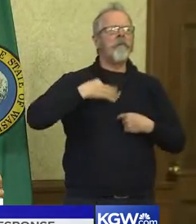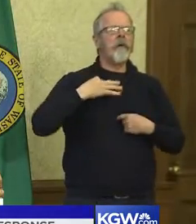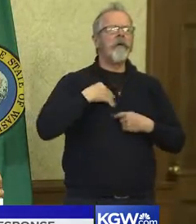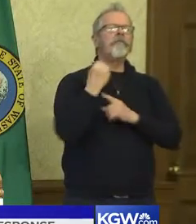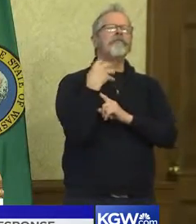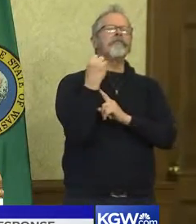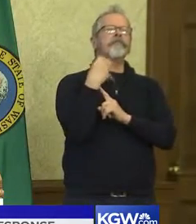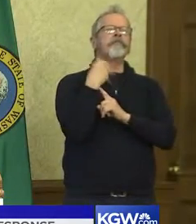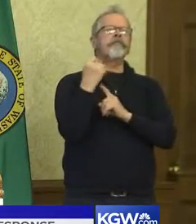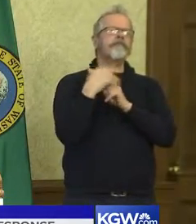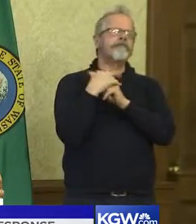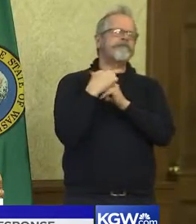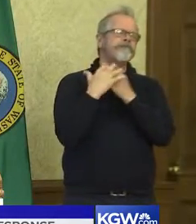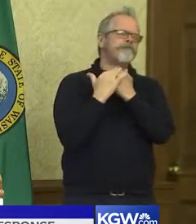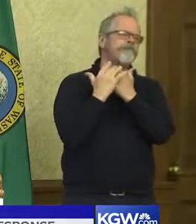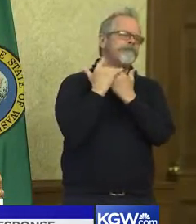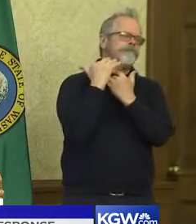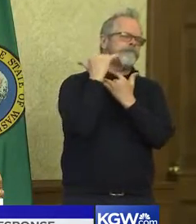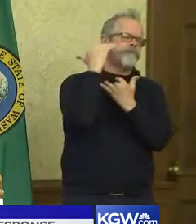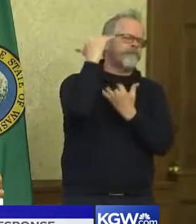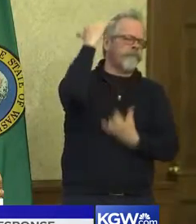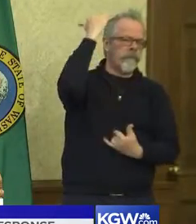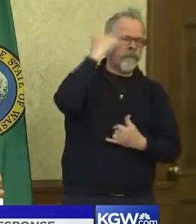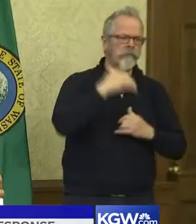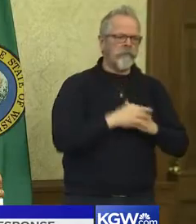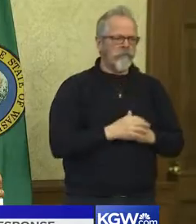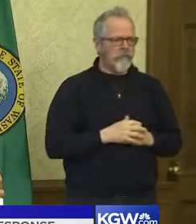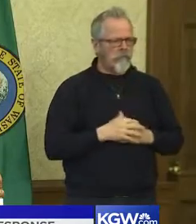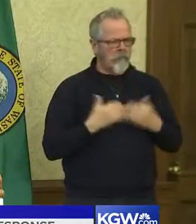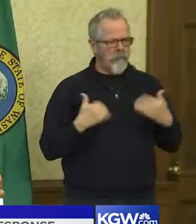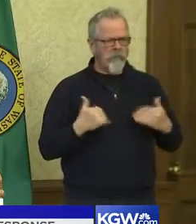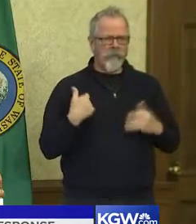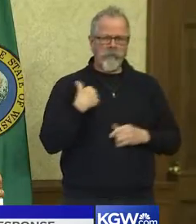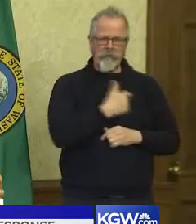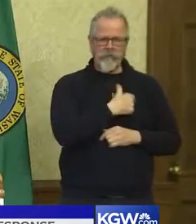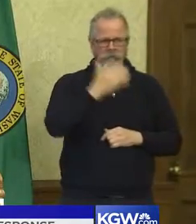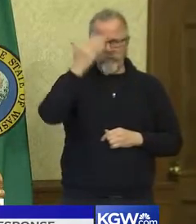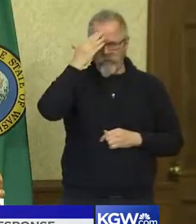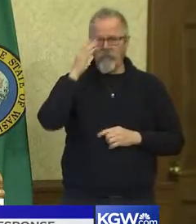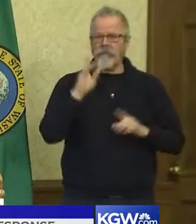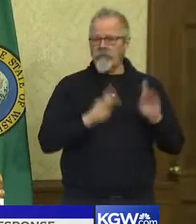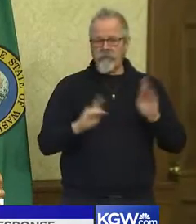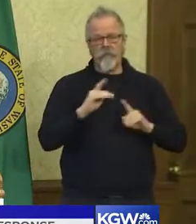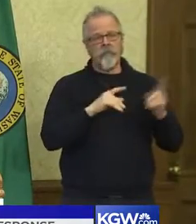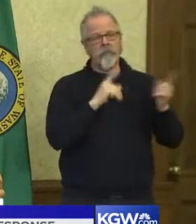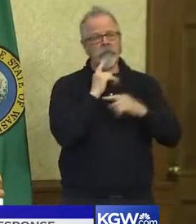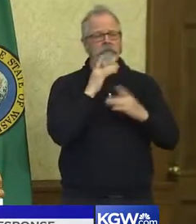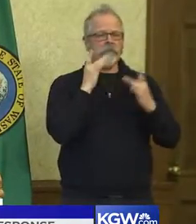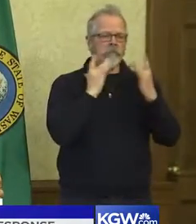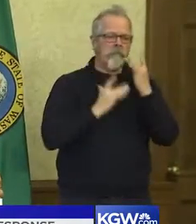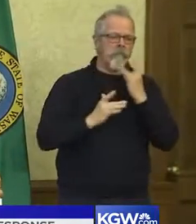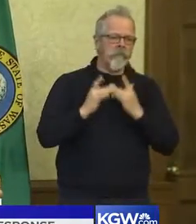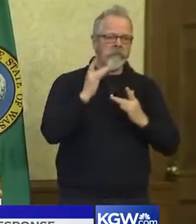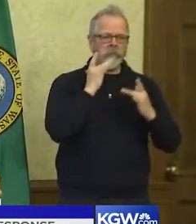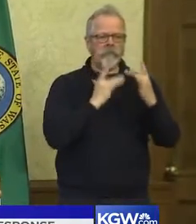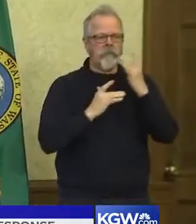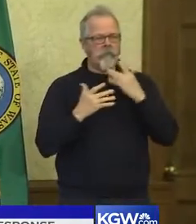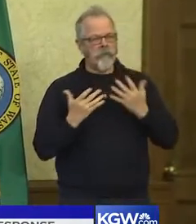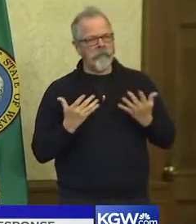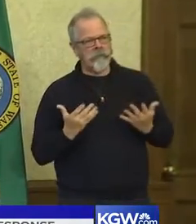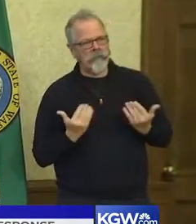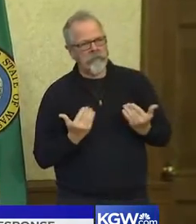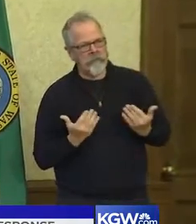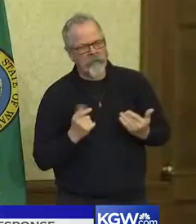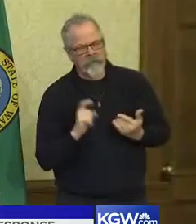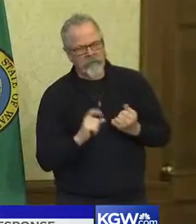economic hardship, and we are seeking to resolve that with the work that we do at the Employment Security Department. A big move will happen this weekend. We're going to